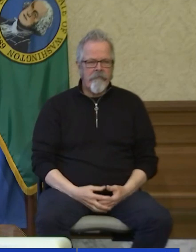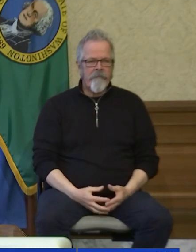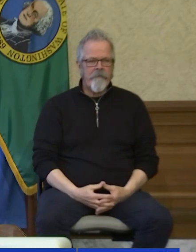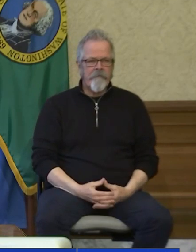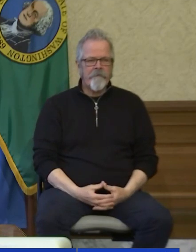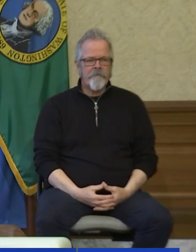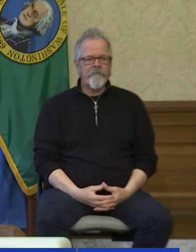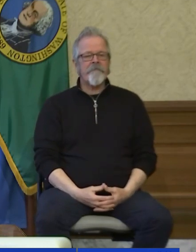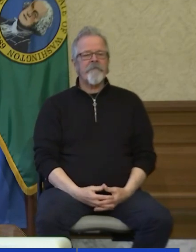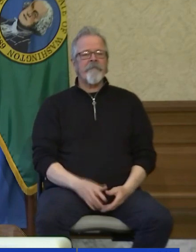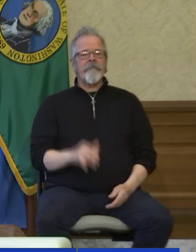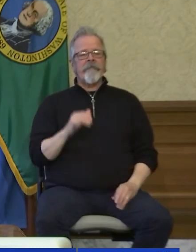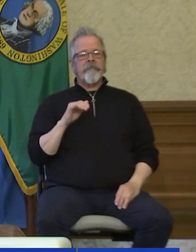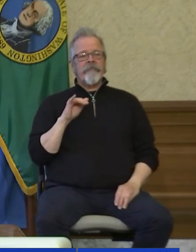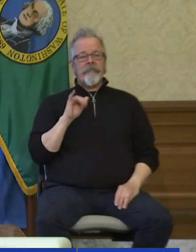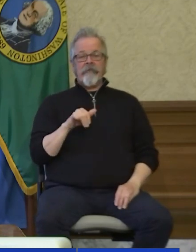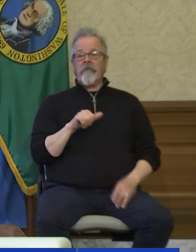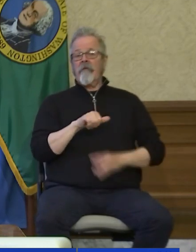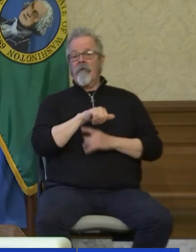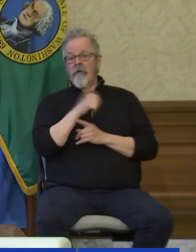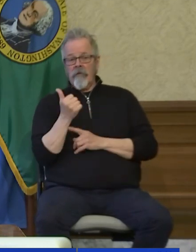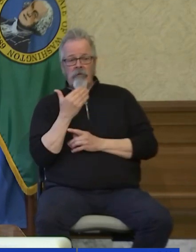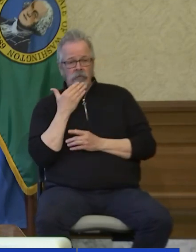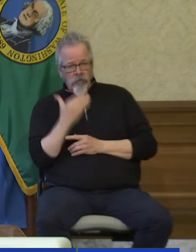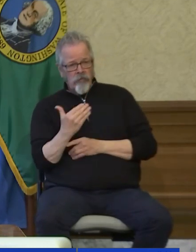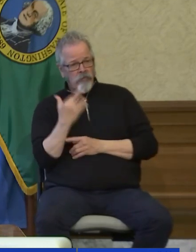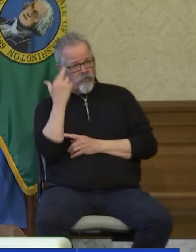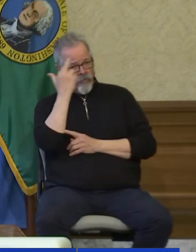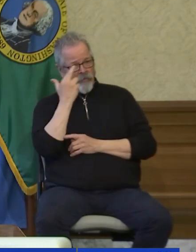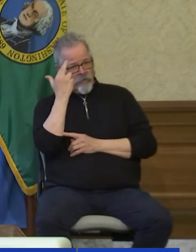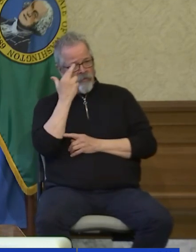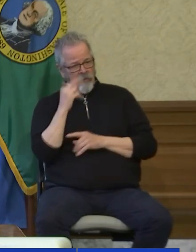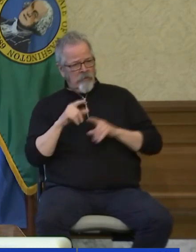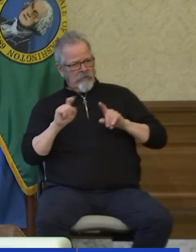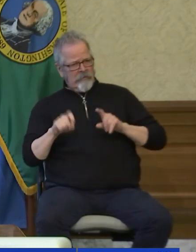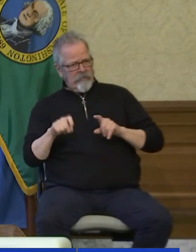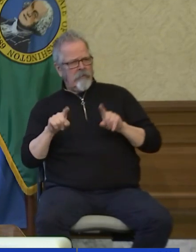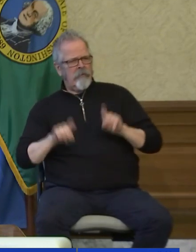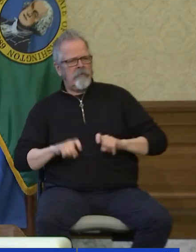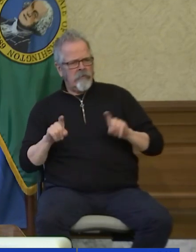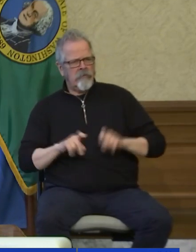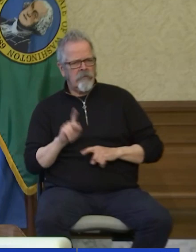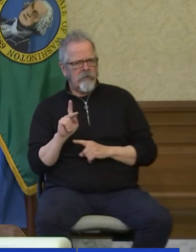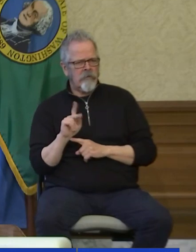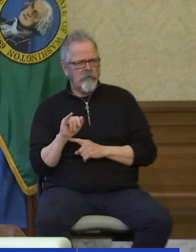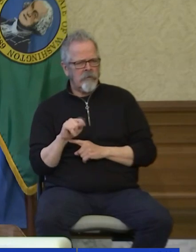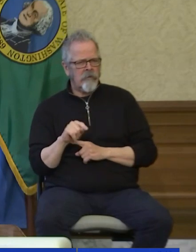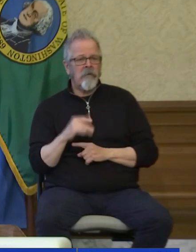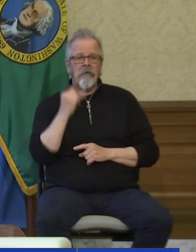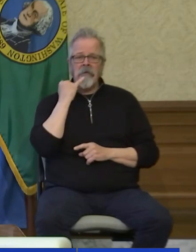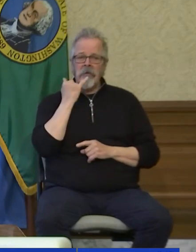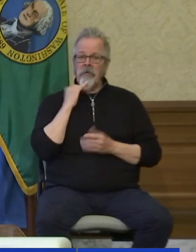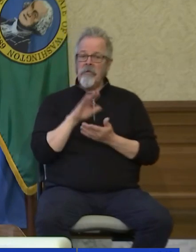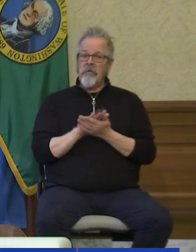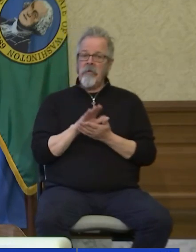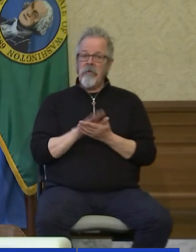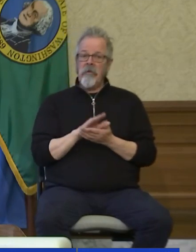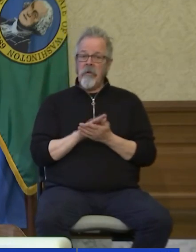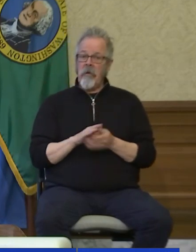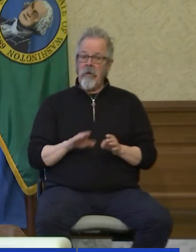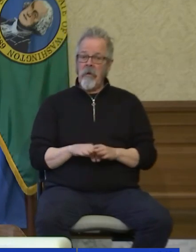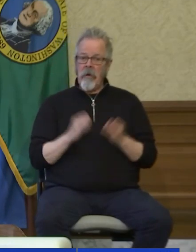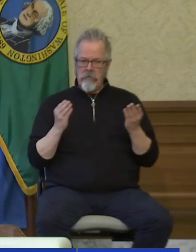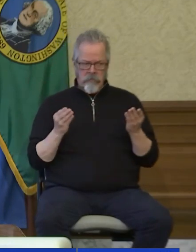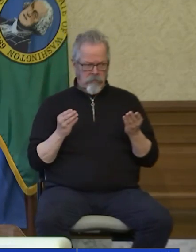open up schools. Because in the event there is an infection in a school, to get enough confidence to reopen it or keep it